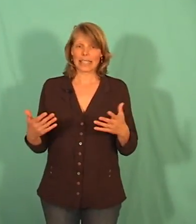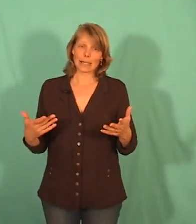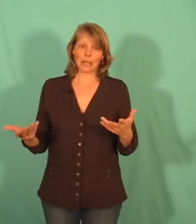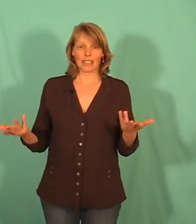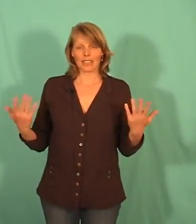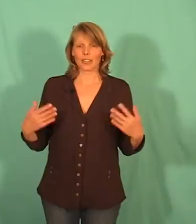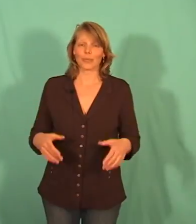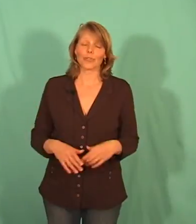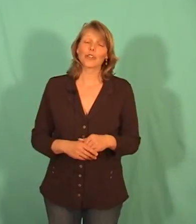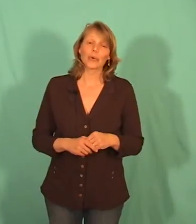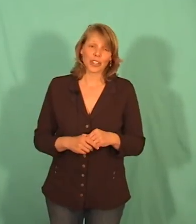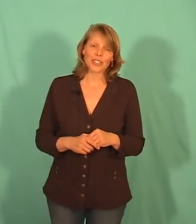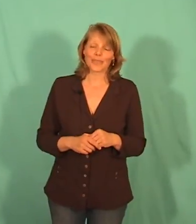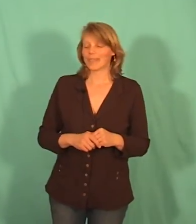bean. Still works.